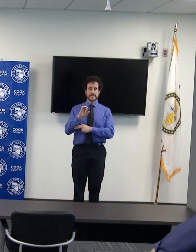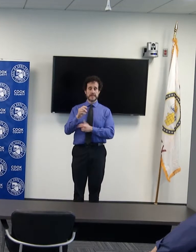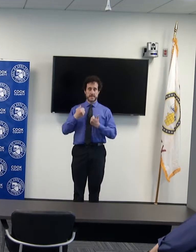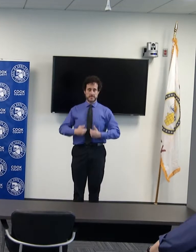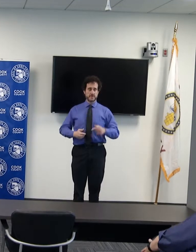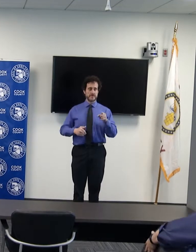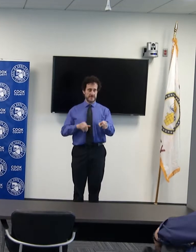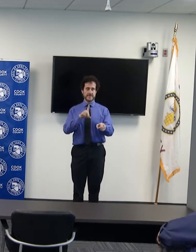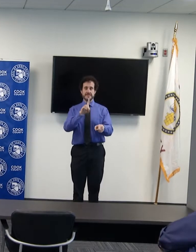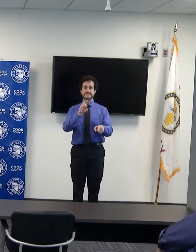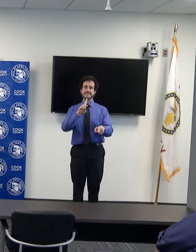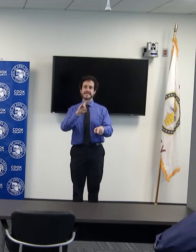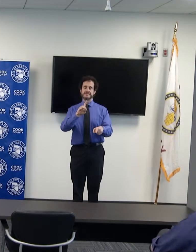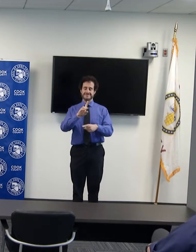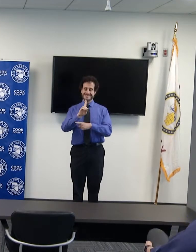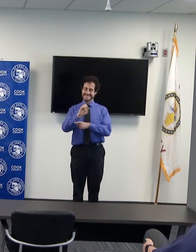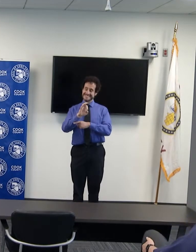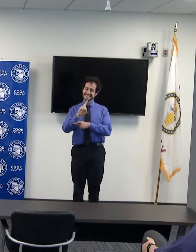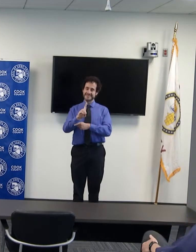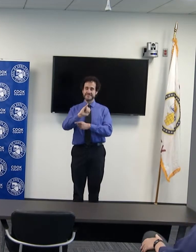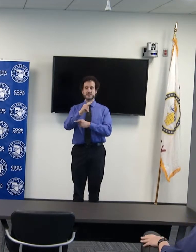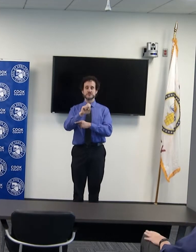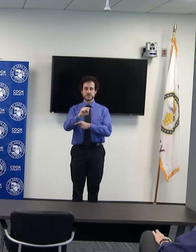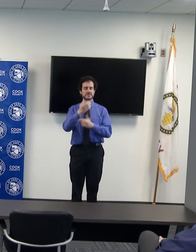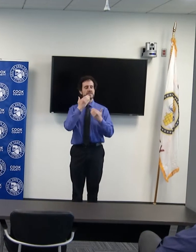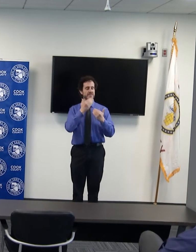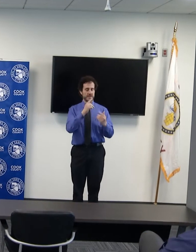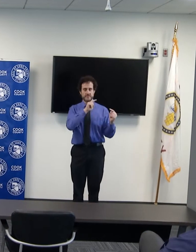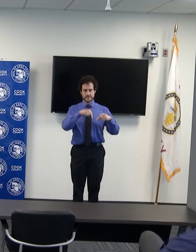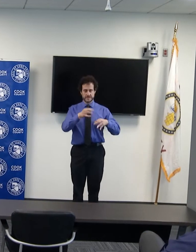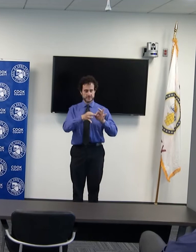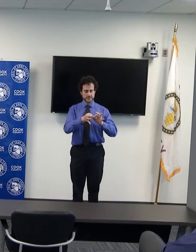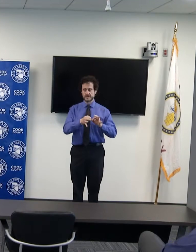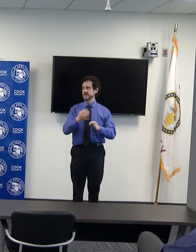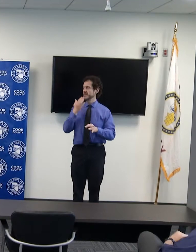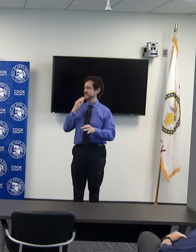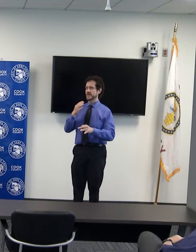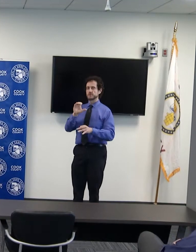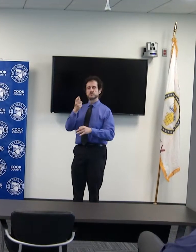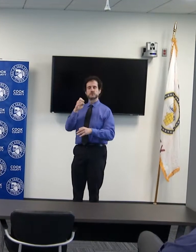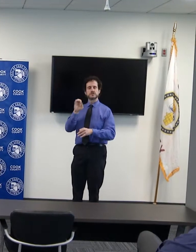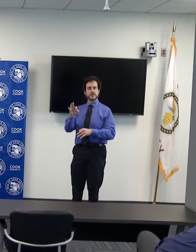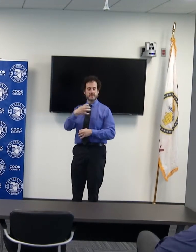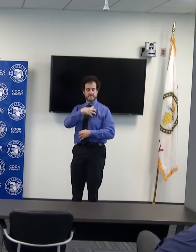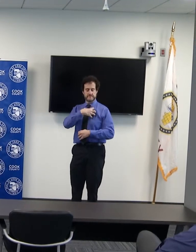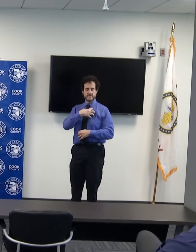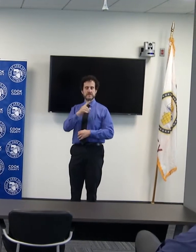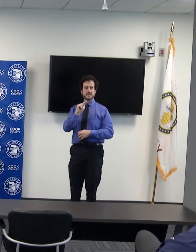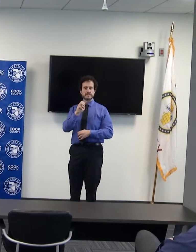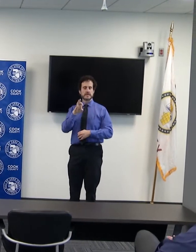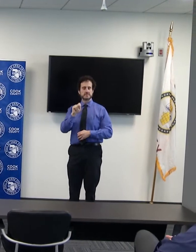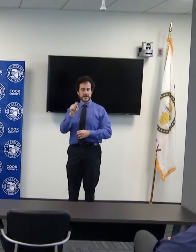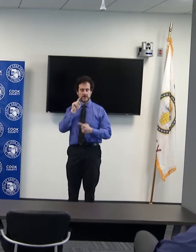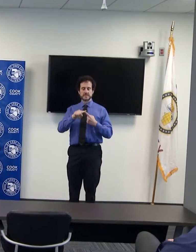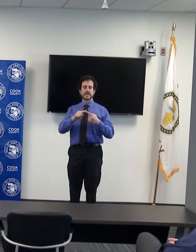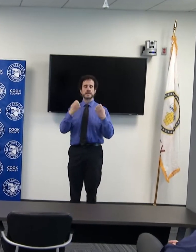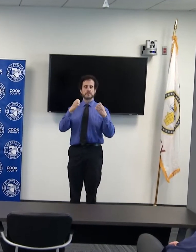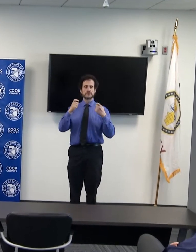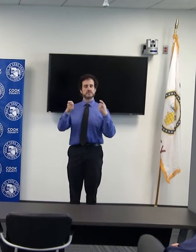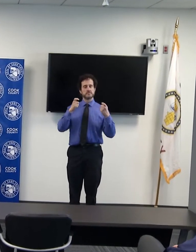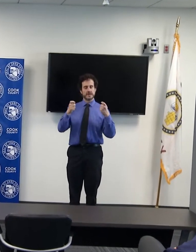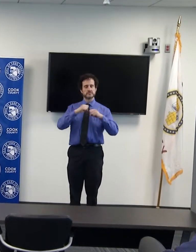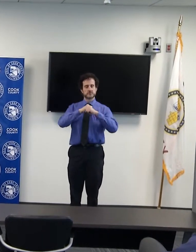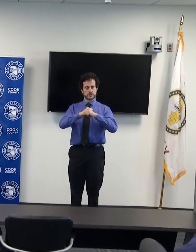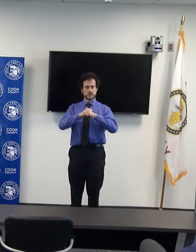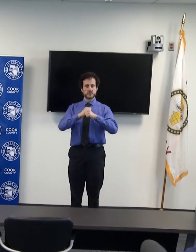David Jones, thank you for joining us. And thank you to Sheriff Tom Dart and Cook County Emergency Management and Regional Security Director